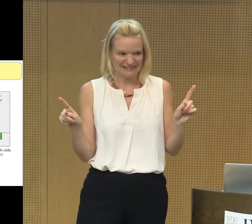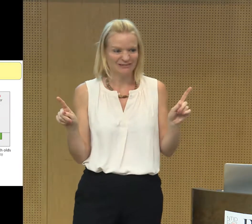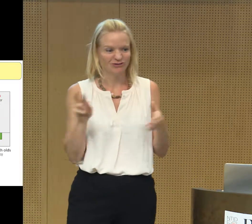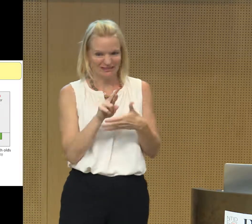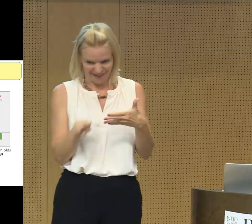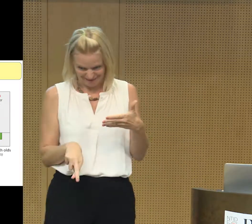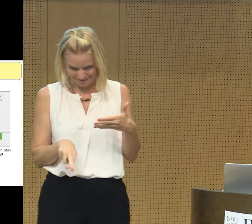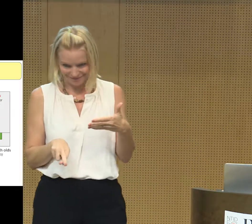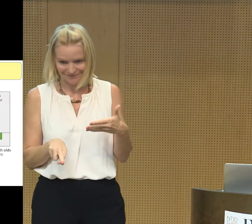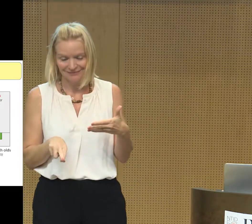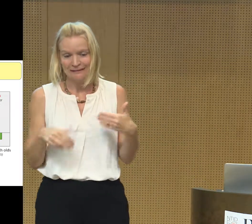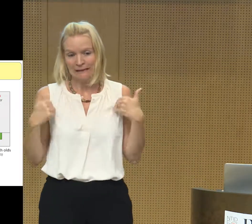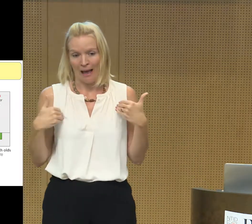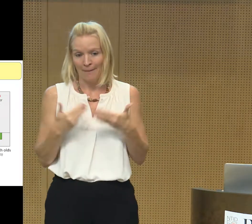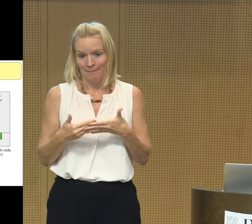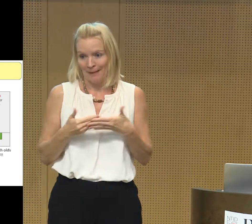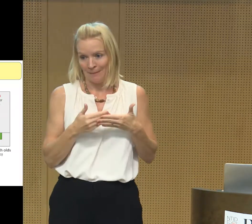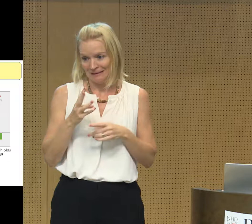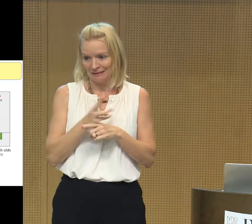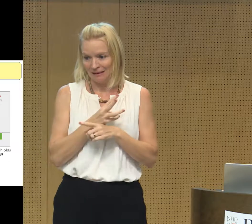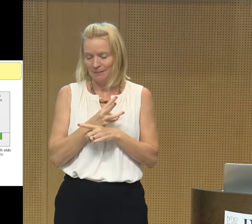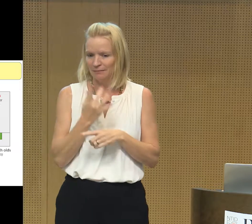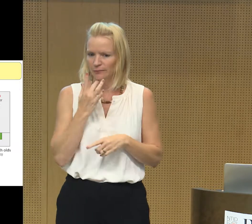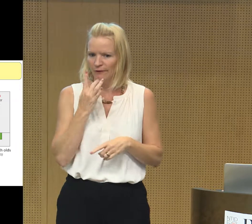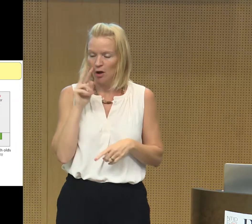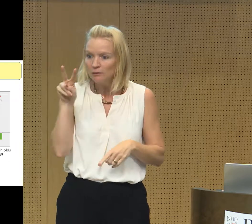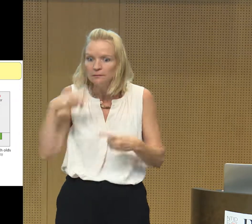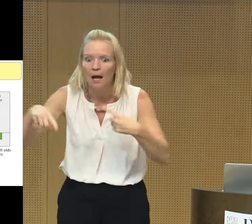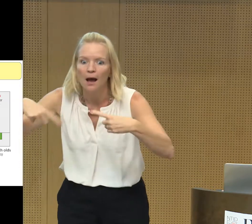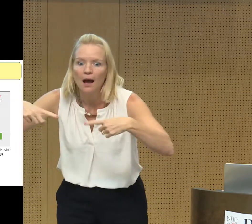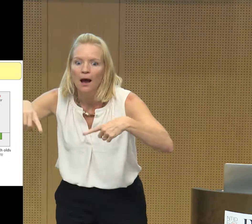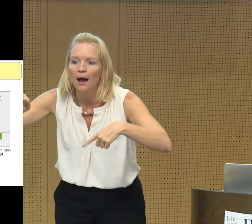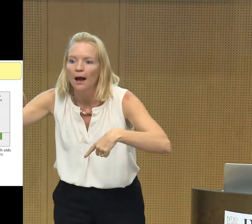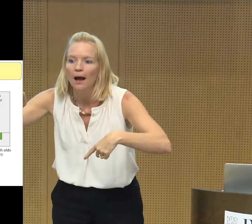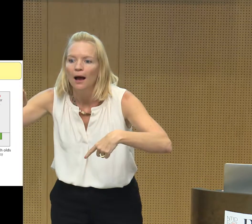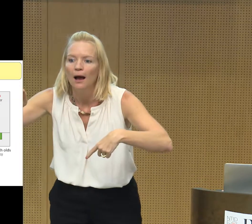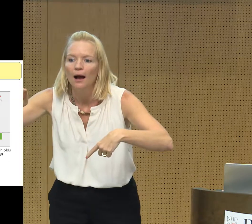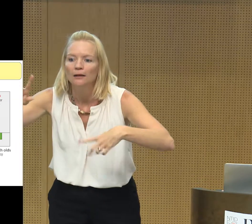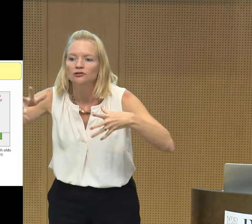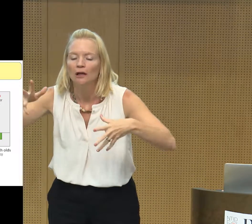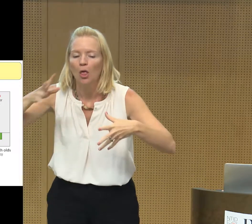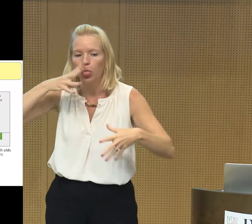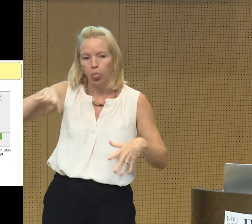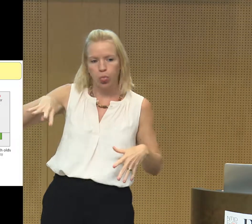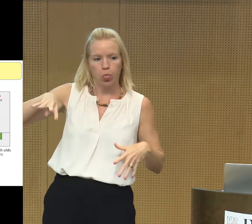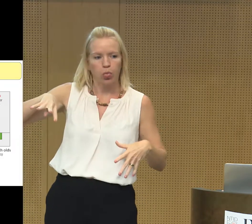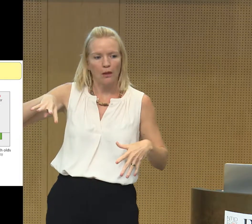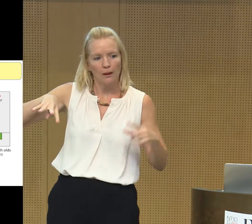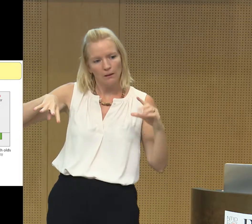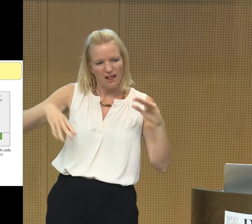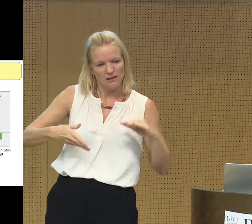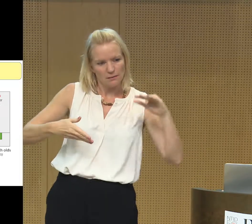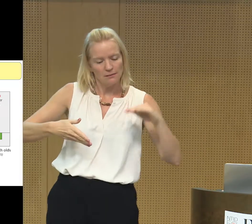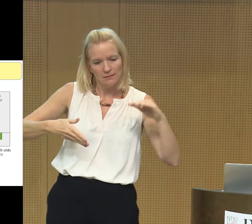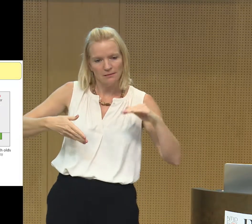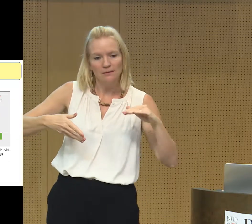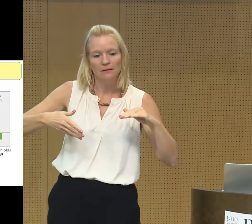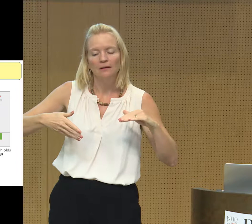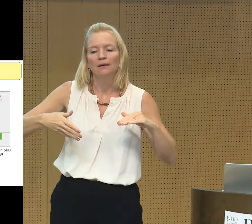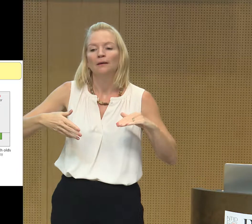And there was a big difference in the results. The younger babies, the 6 months old babies, preferred to look at the signs and didn't look as much at the